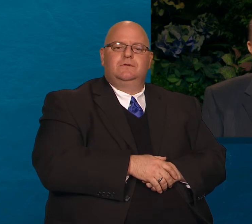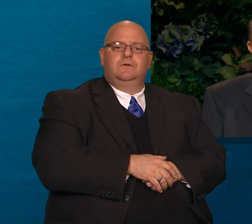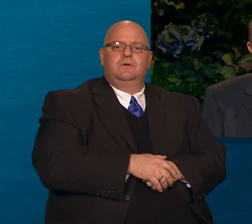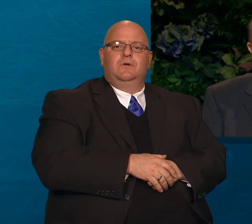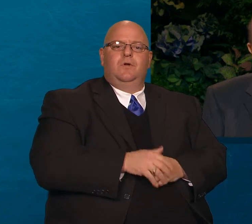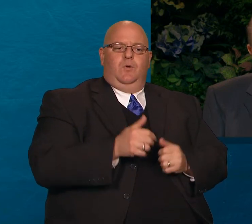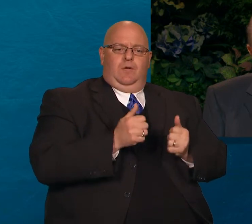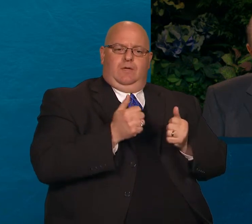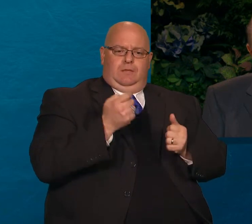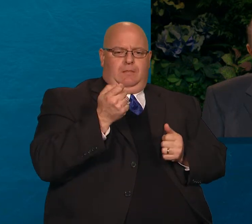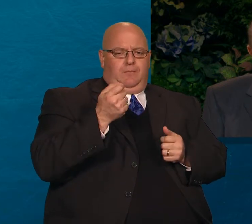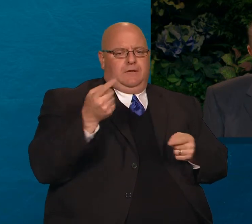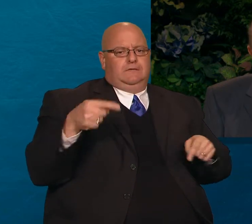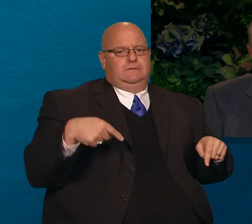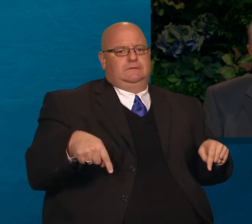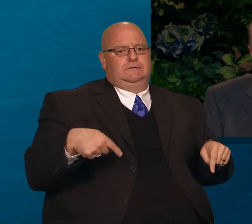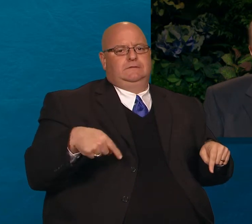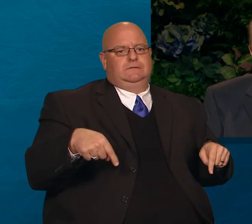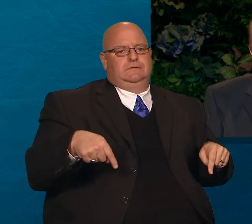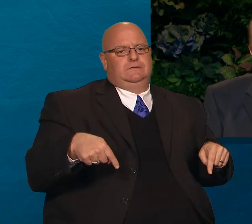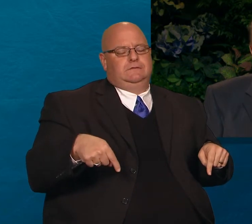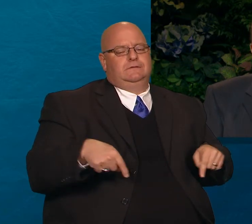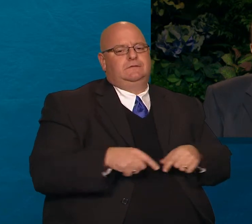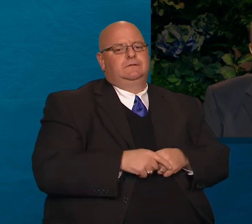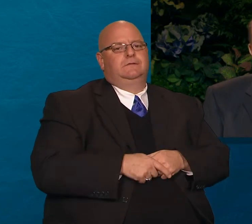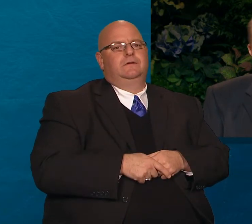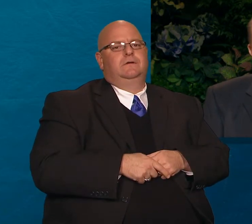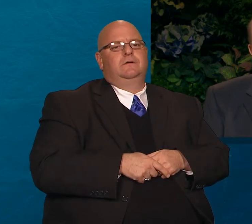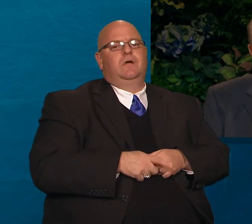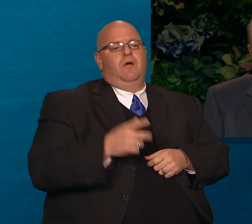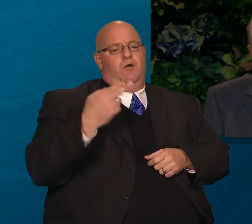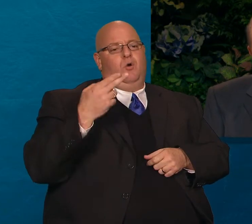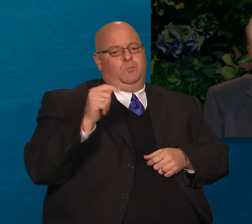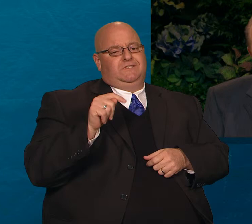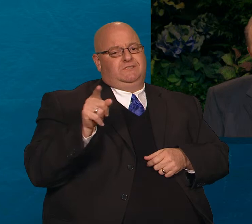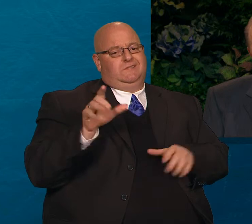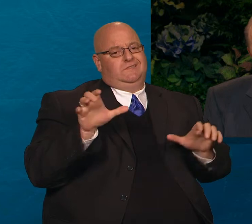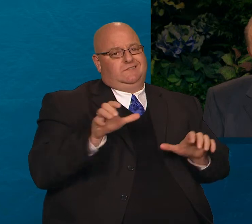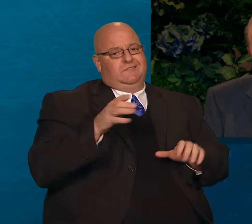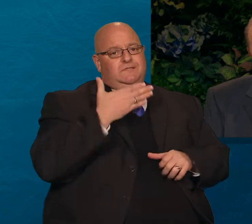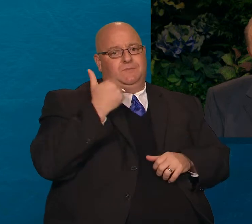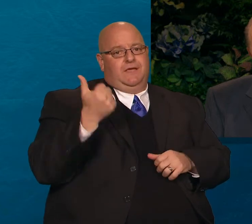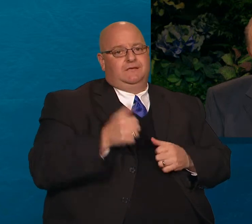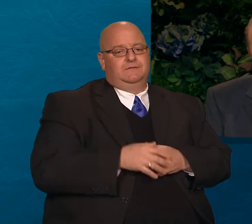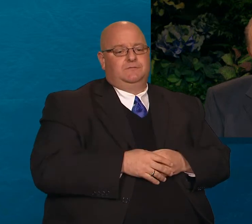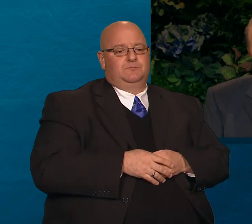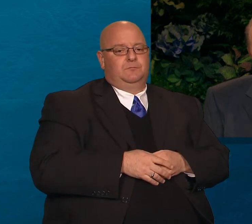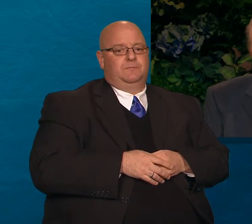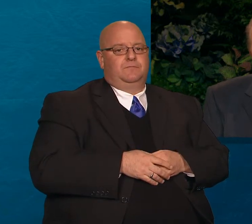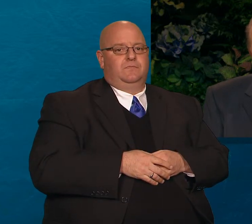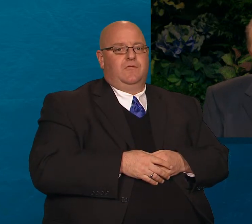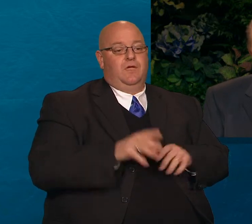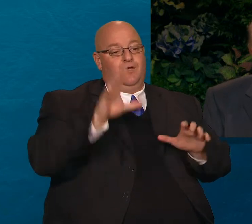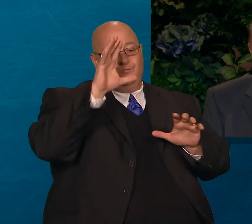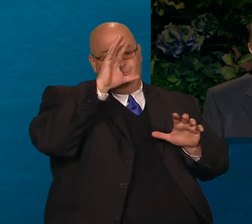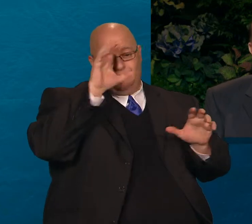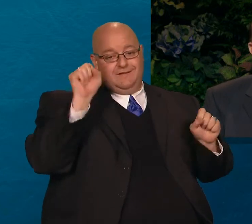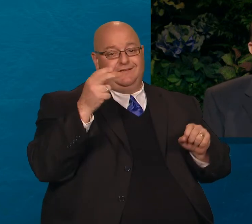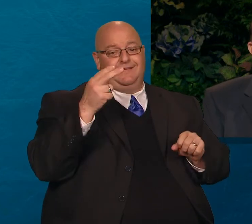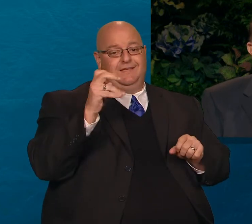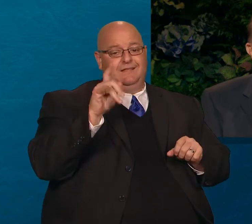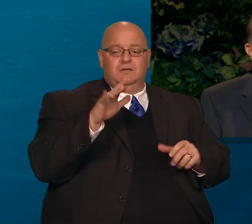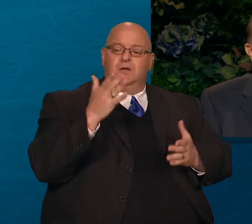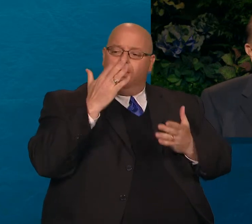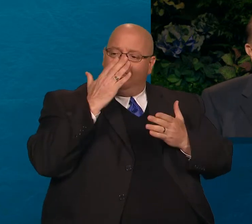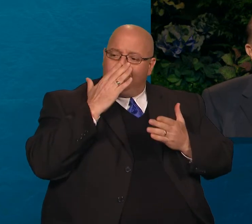With a bit of trepidation, the home teacher did his best. President Hinckley thanked